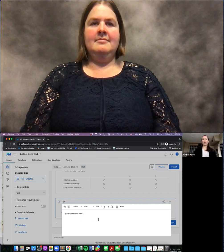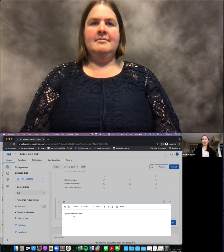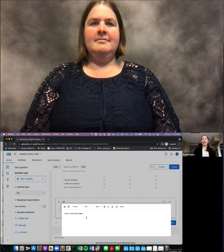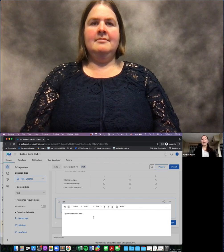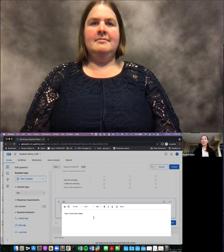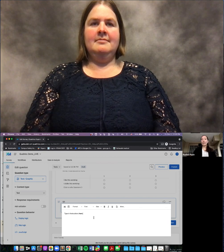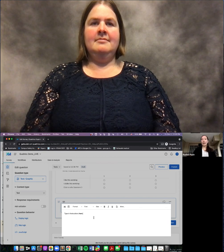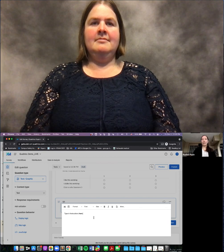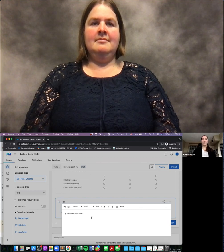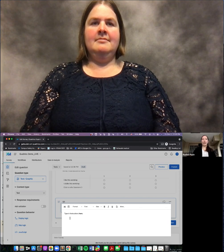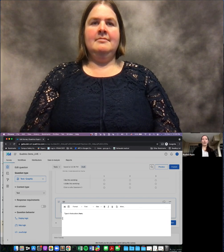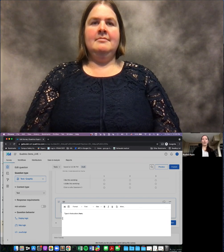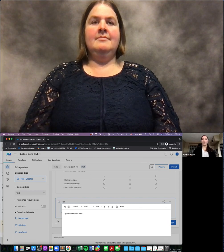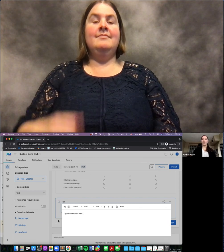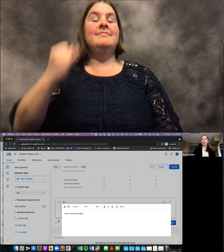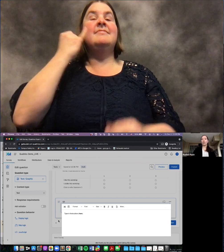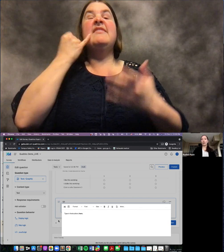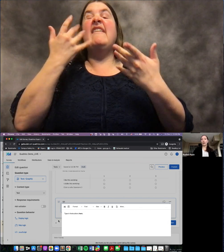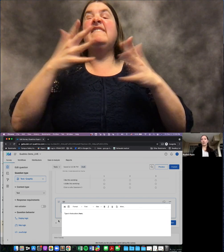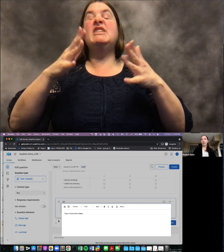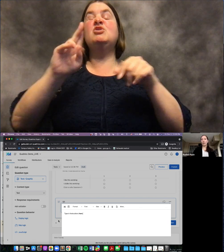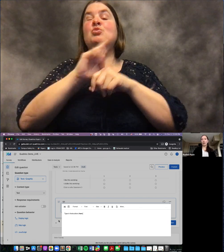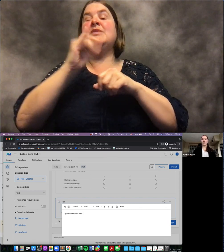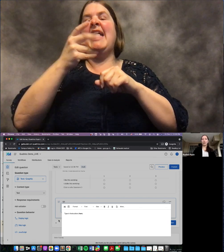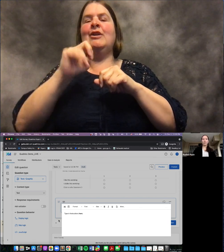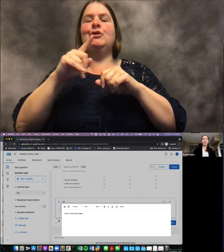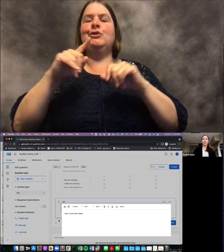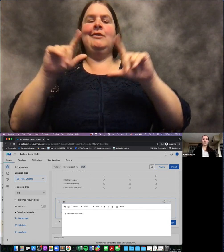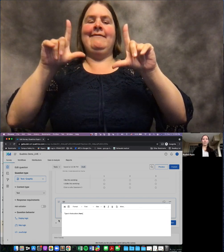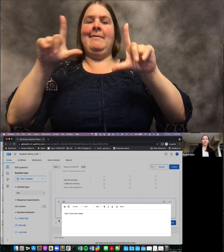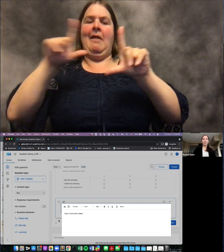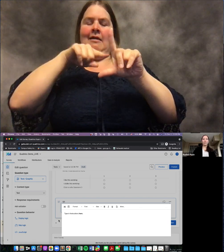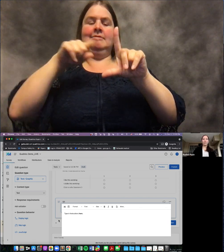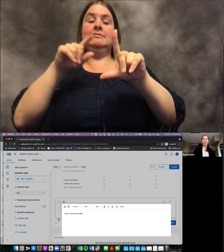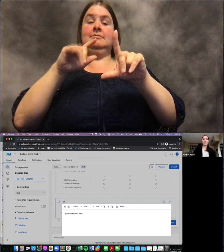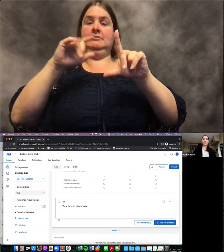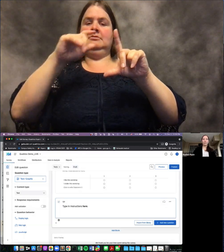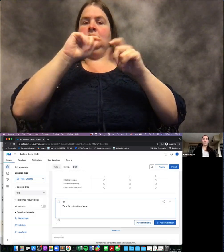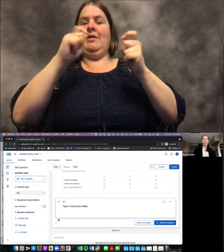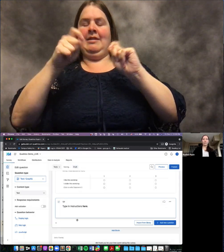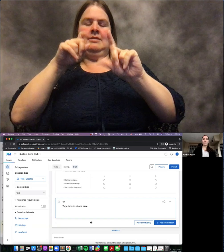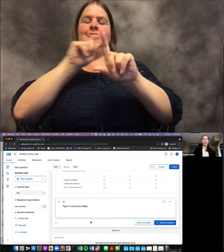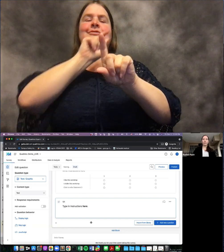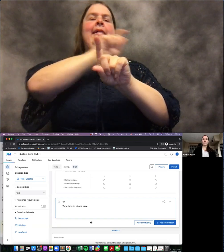In order to exit out of this editor, you just click outside the box.